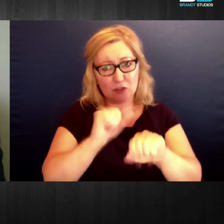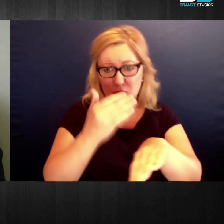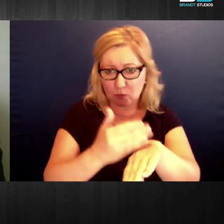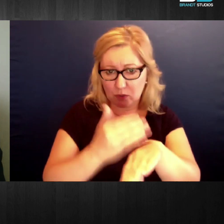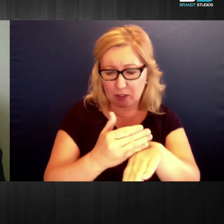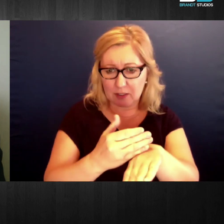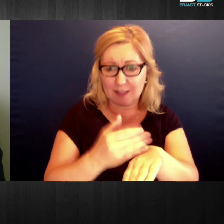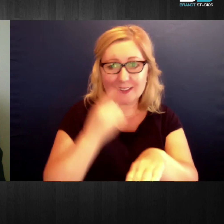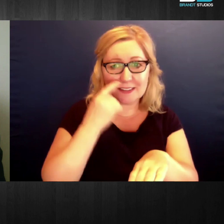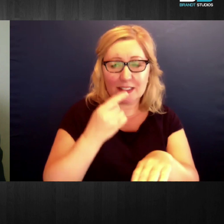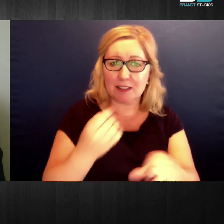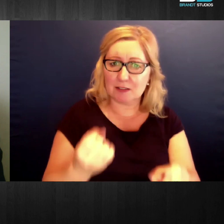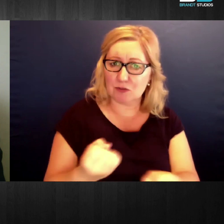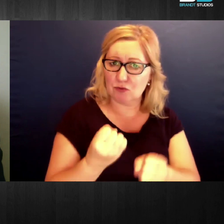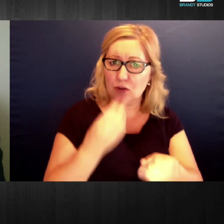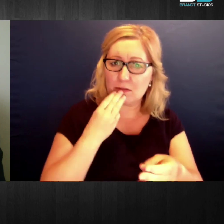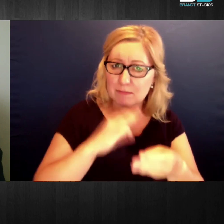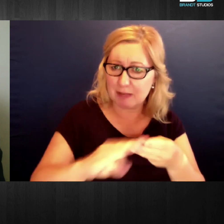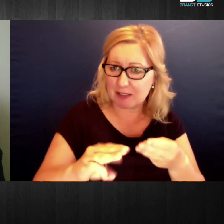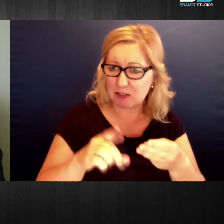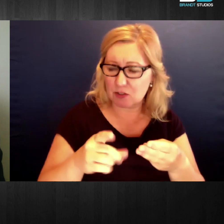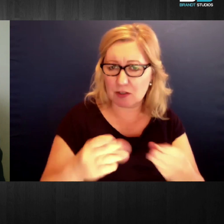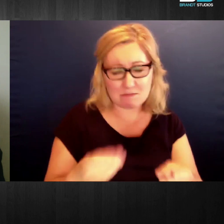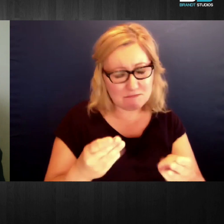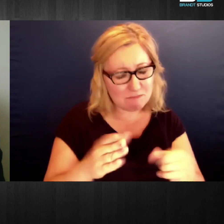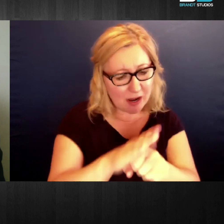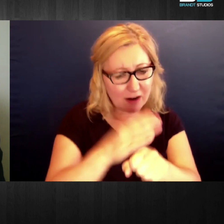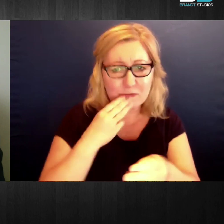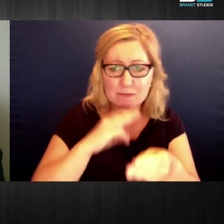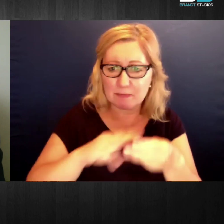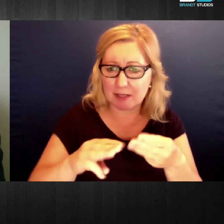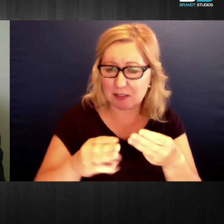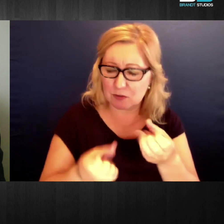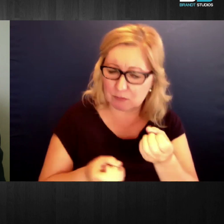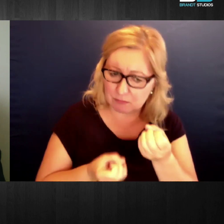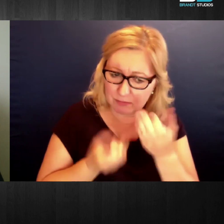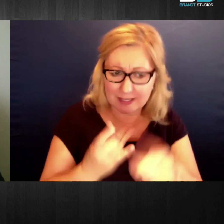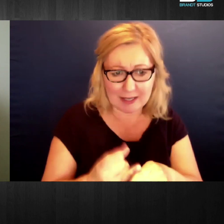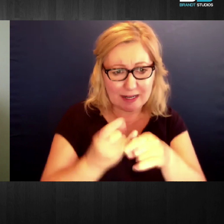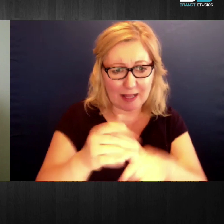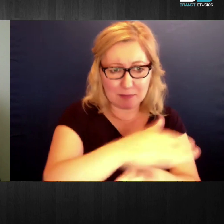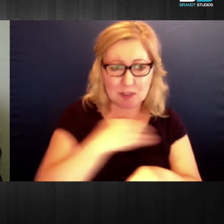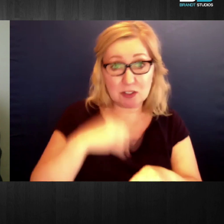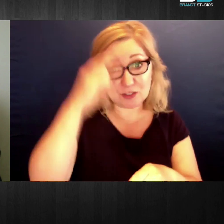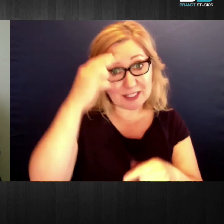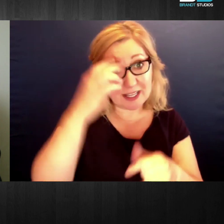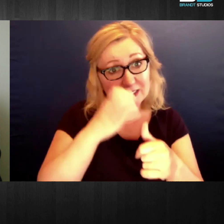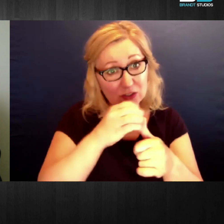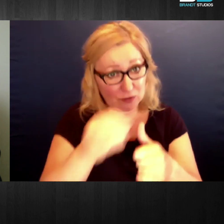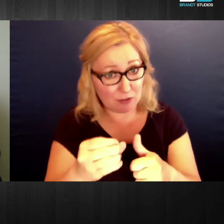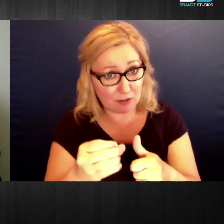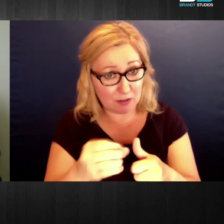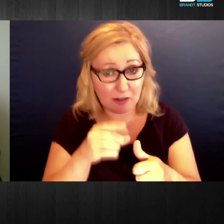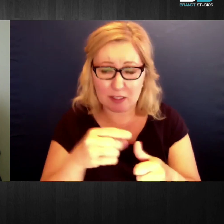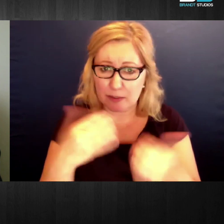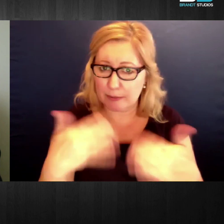other. And then you've taken all that, which is impressive as it is, and woven it into the Foréga Sound